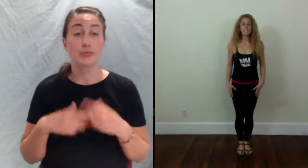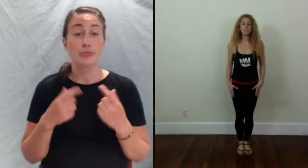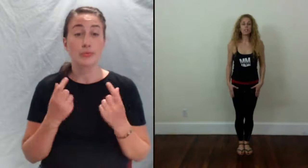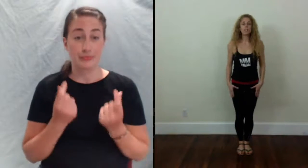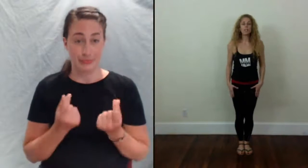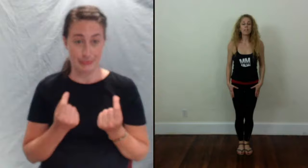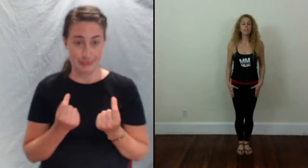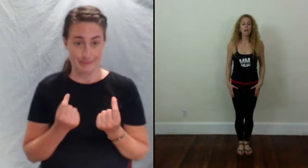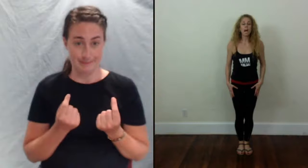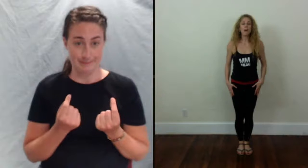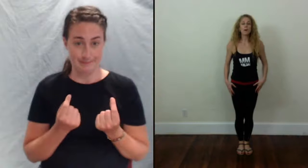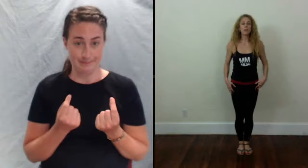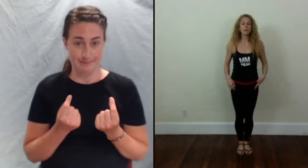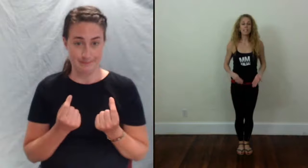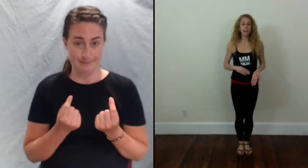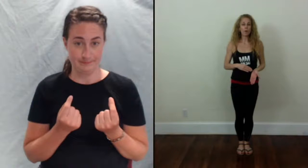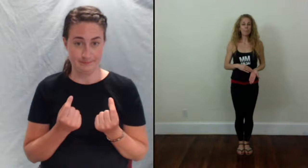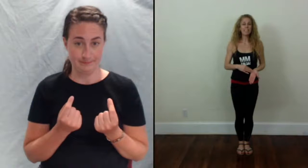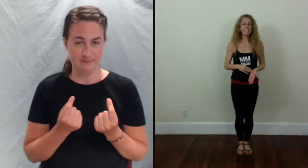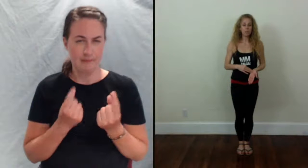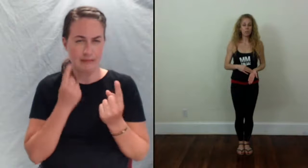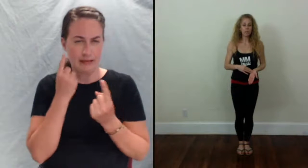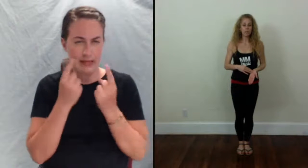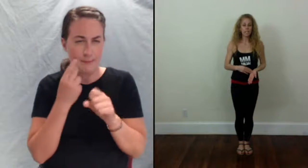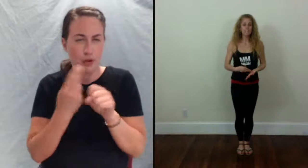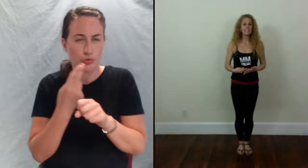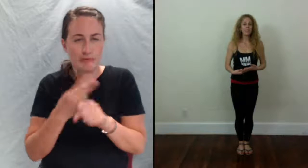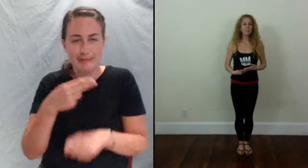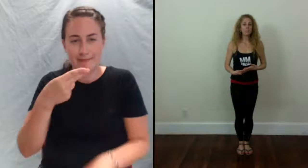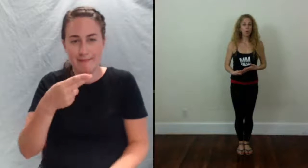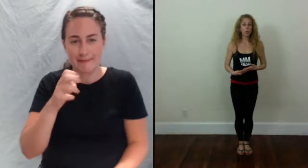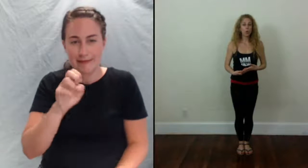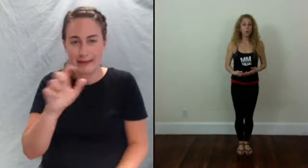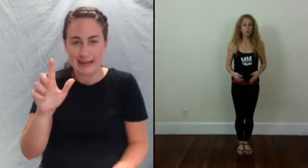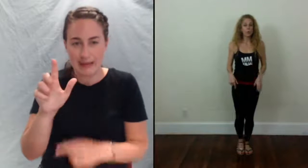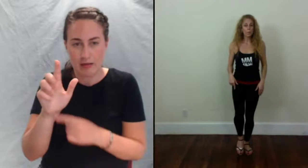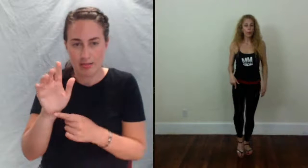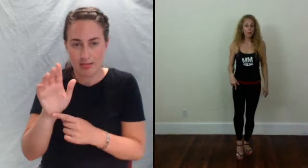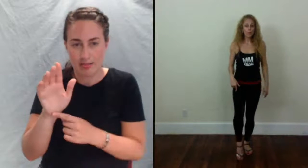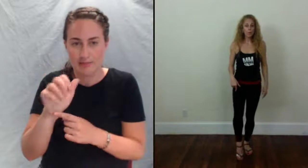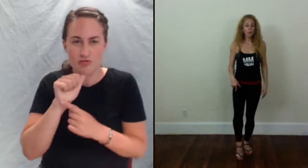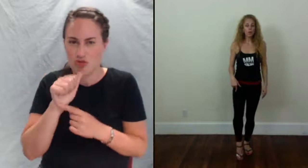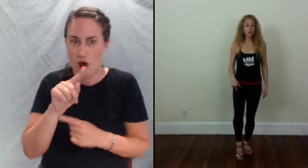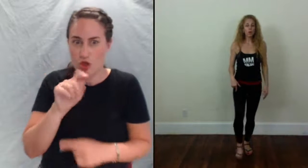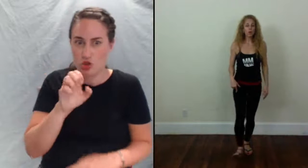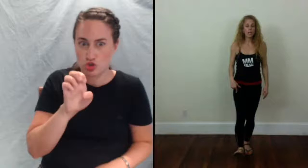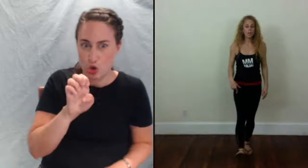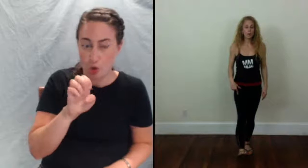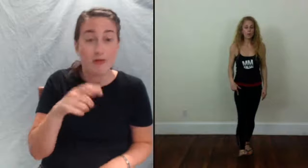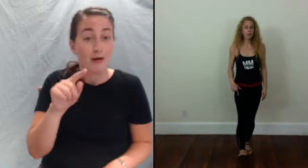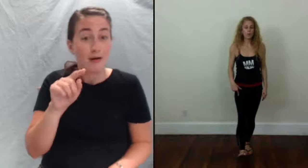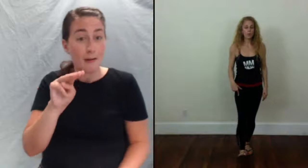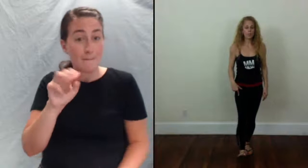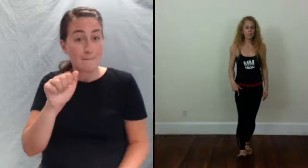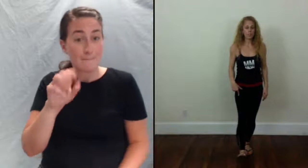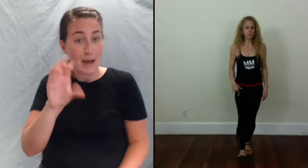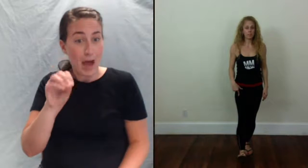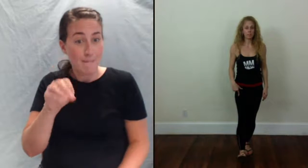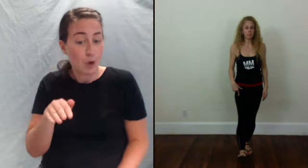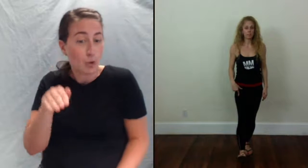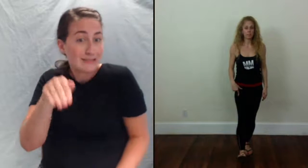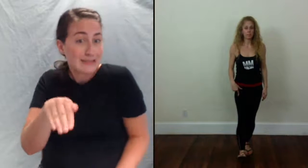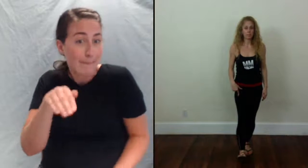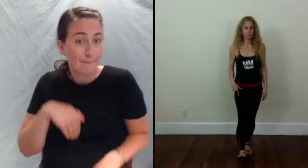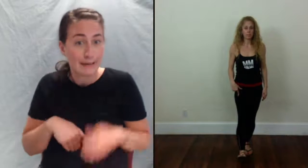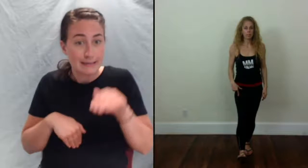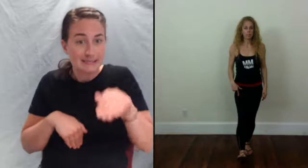do is we're gonna think about using our heel instead of our toe. So in mambo, we put our toe, now we're gonna put our heel.